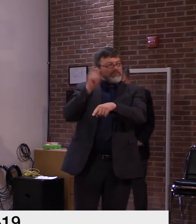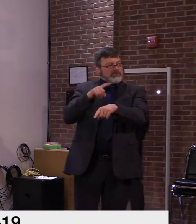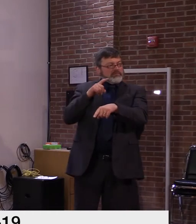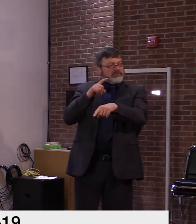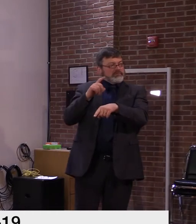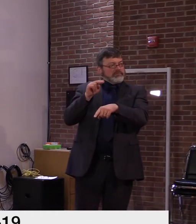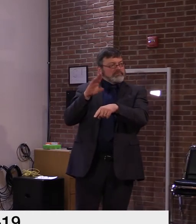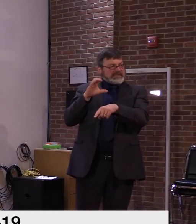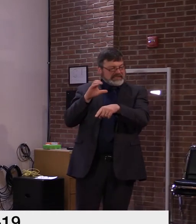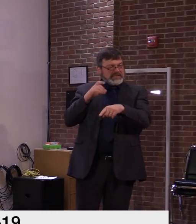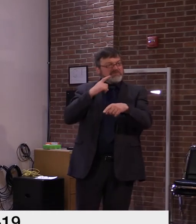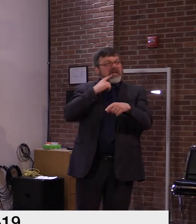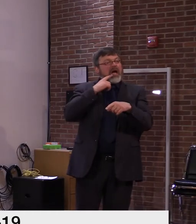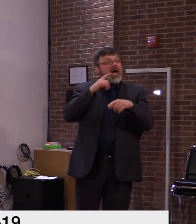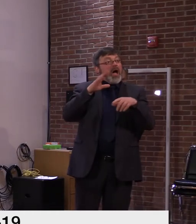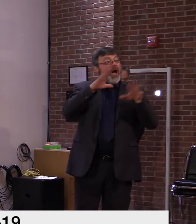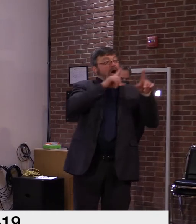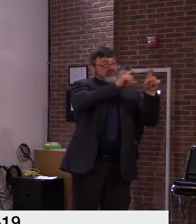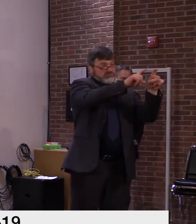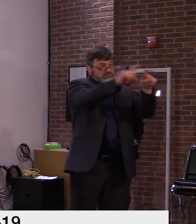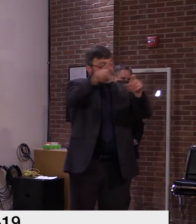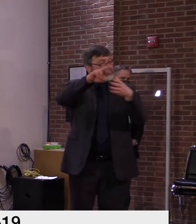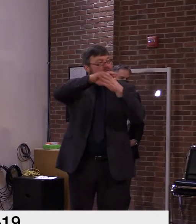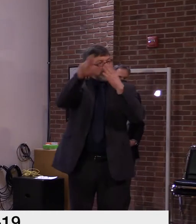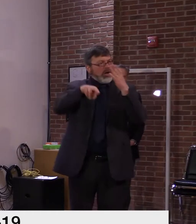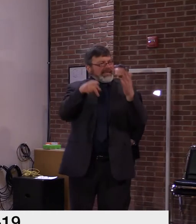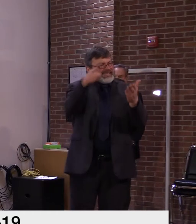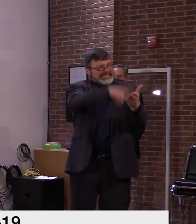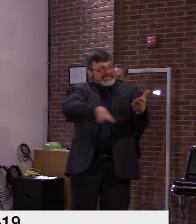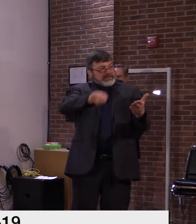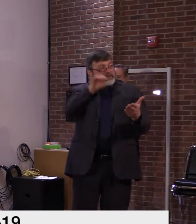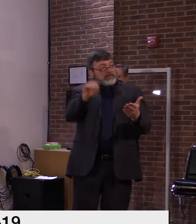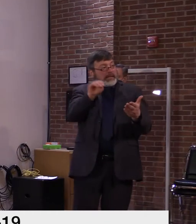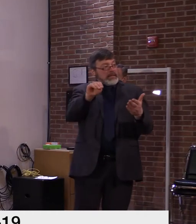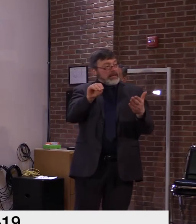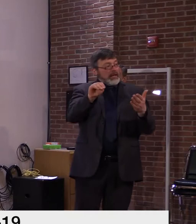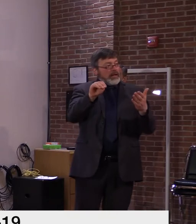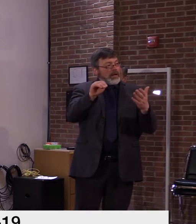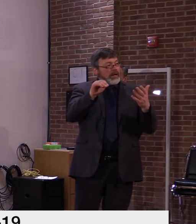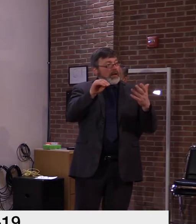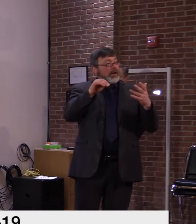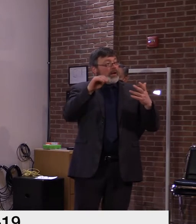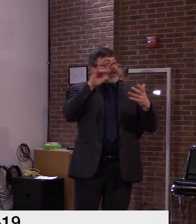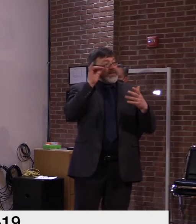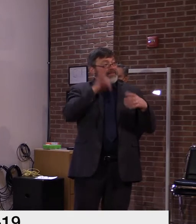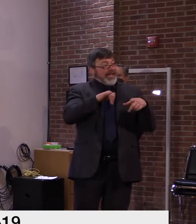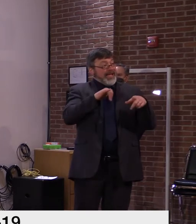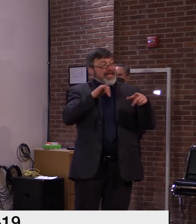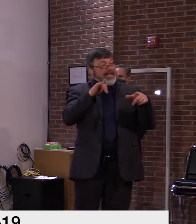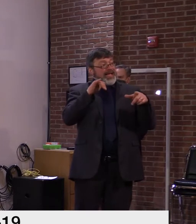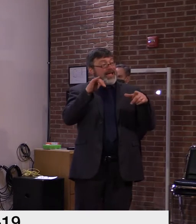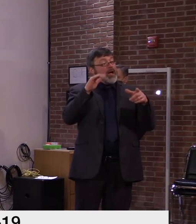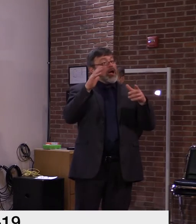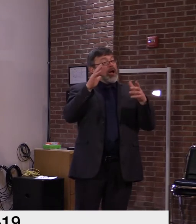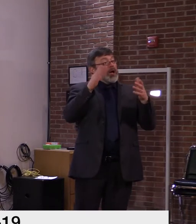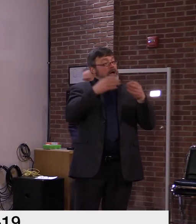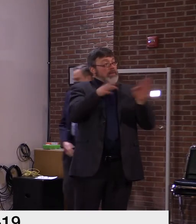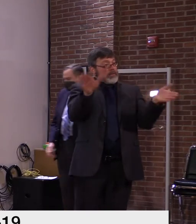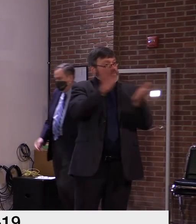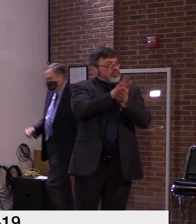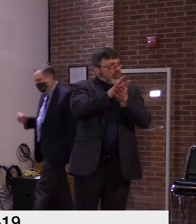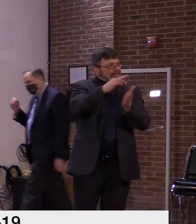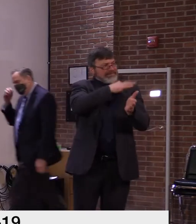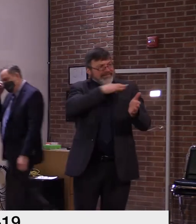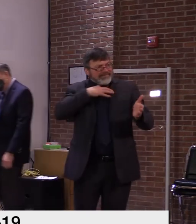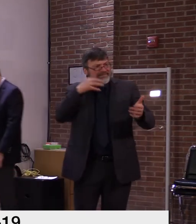you share what the survey of public school employees, can you share what they're telling you so far?